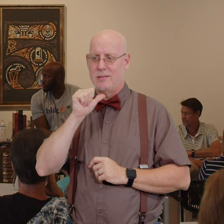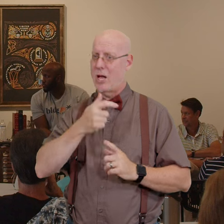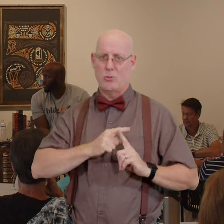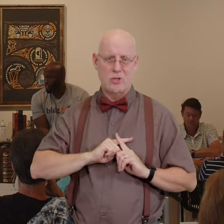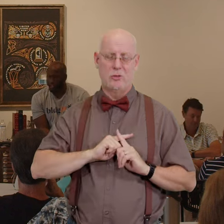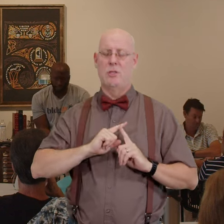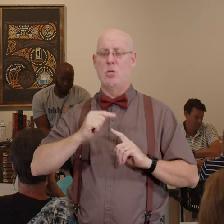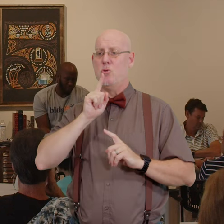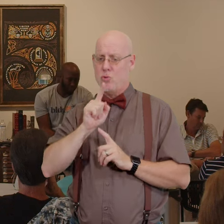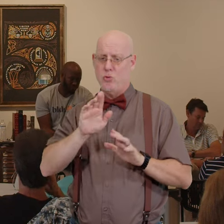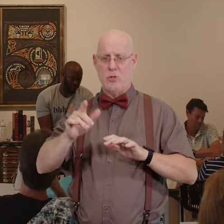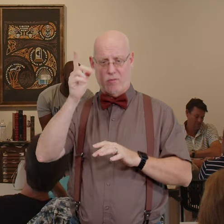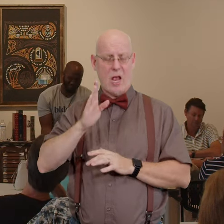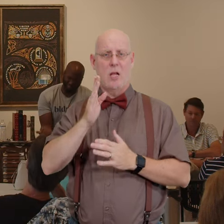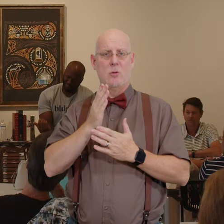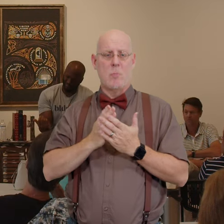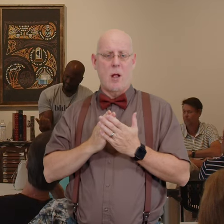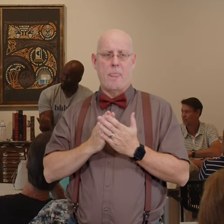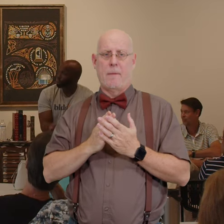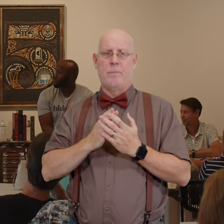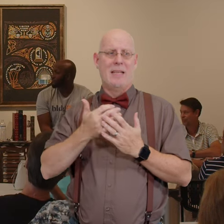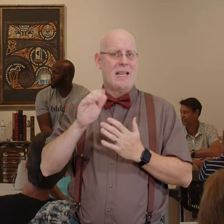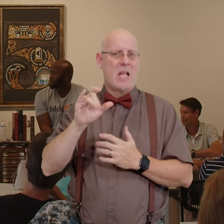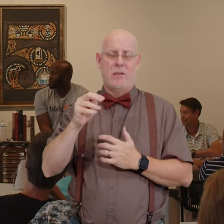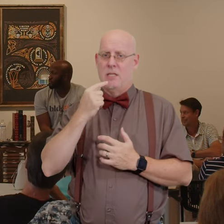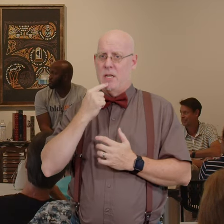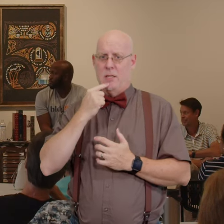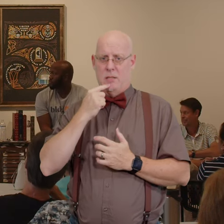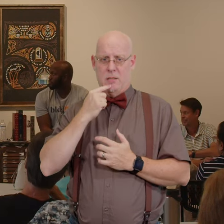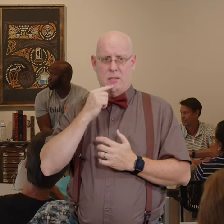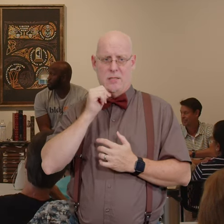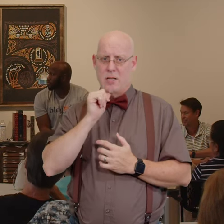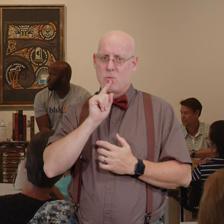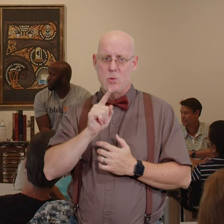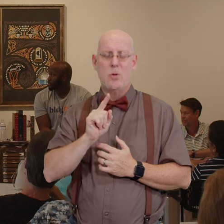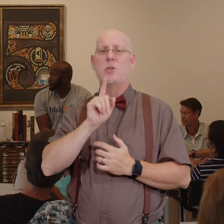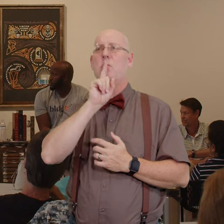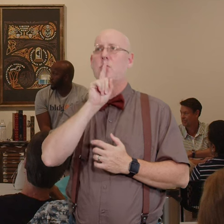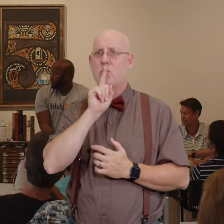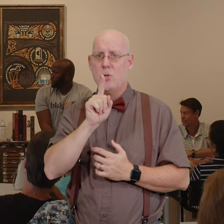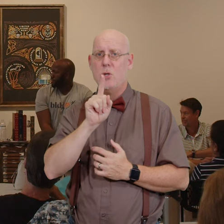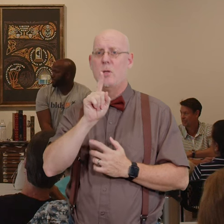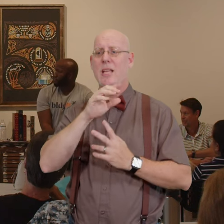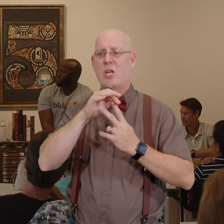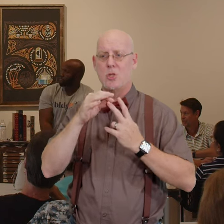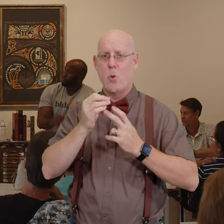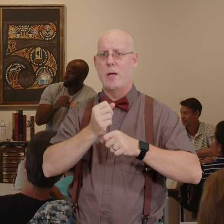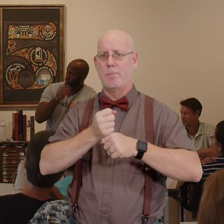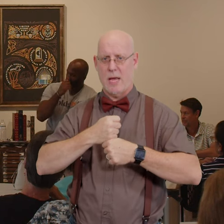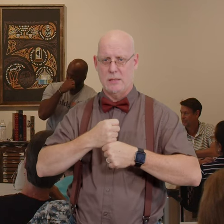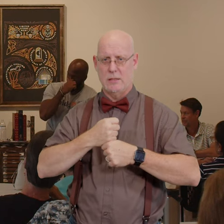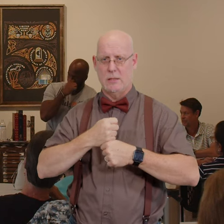we're truly children of God, like, there is an element. And don't let anybody, any Calvinist ever tell you there's not true. There is truly a